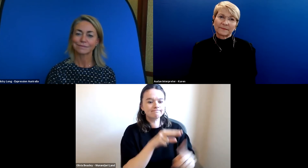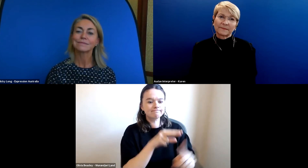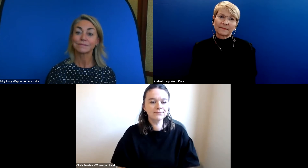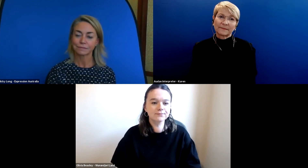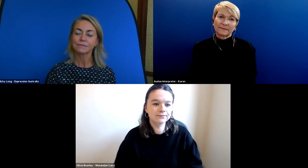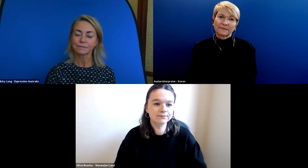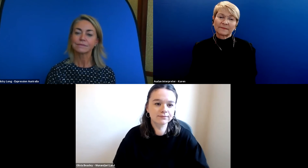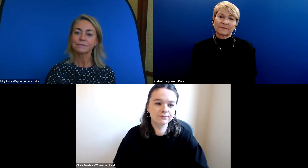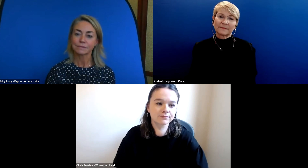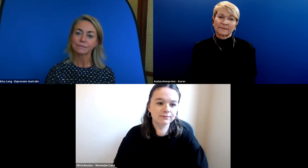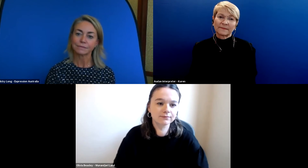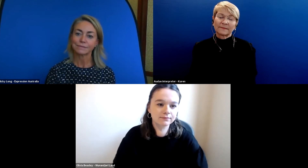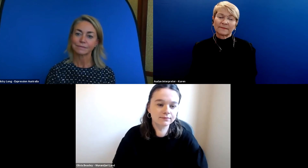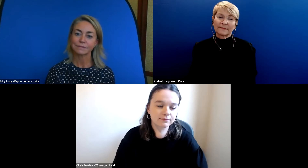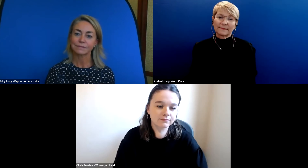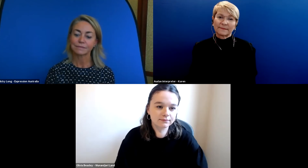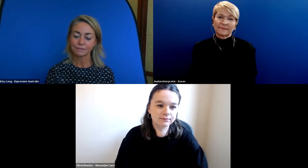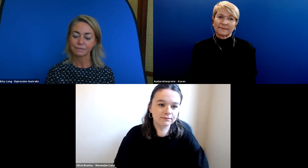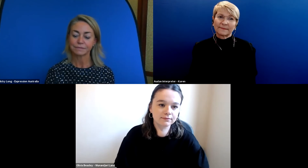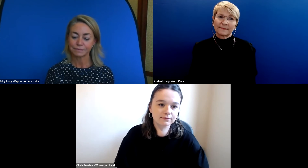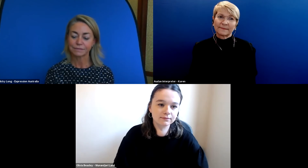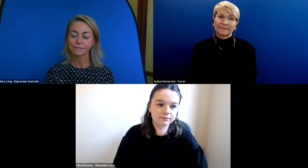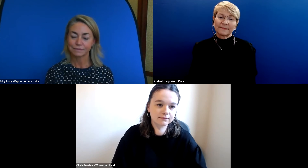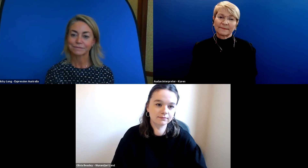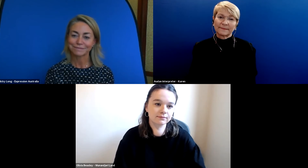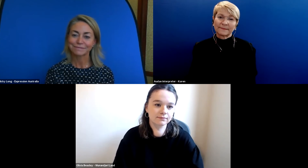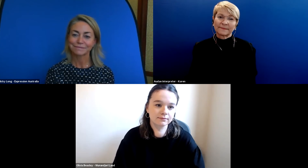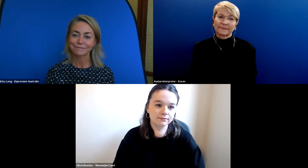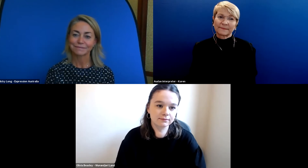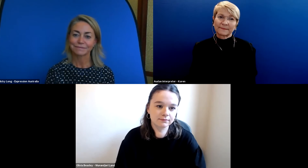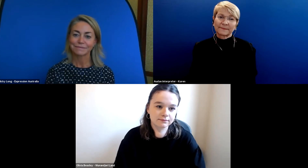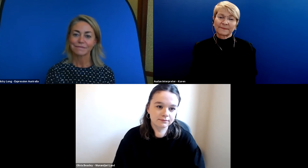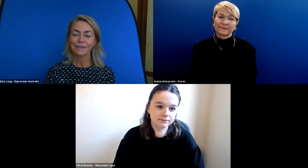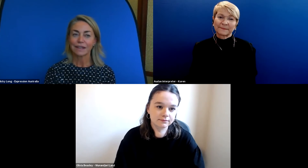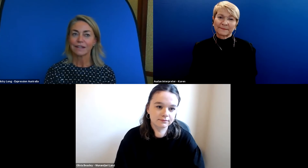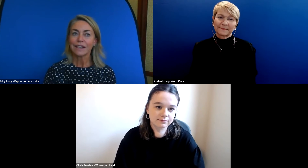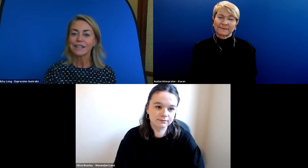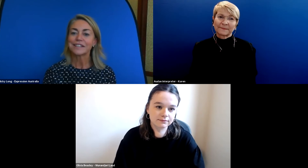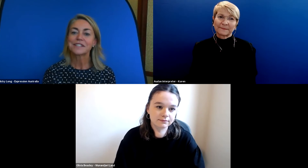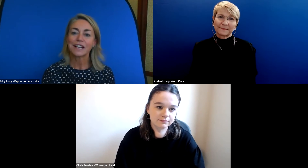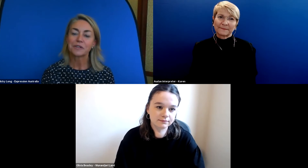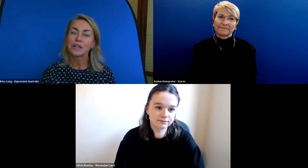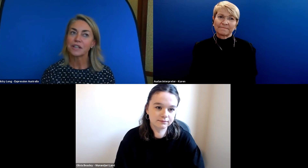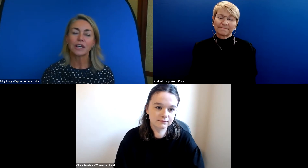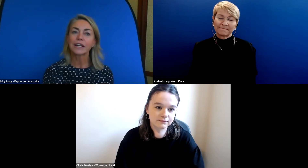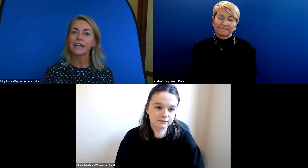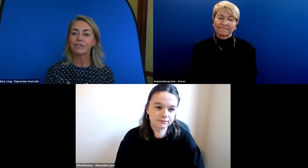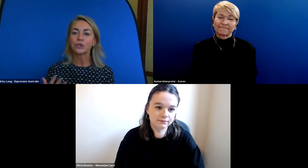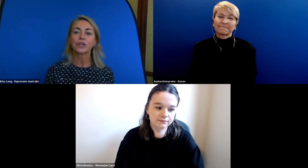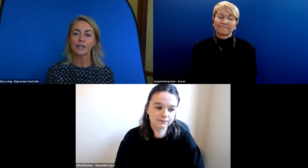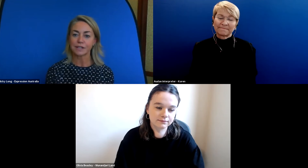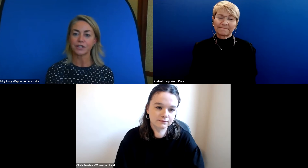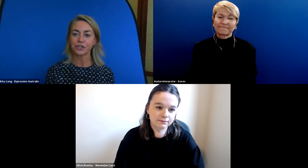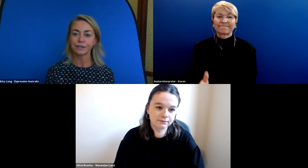an organisation. So can you give us a little bit more of an understanding on what that impact is? Yes, like